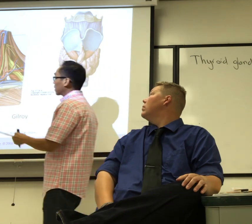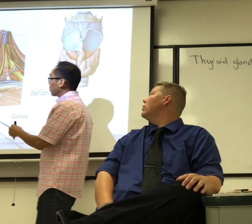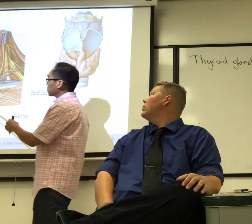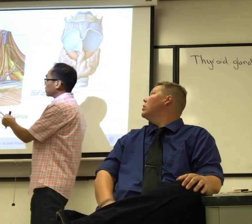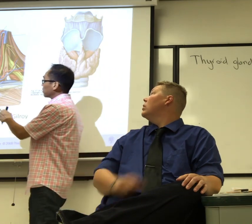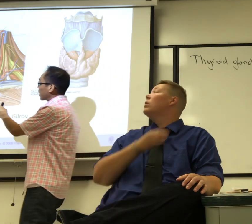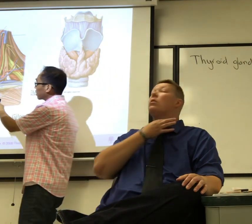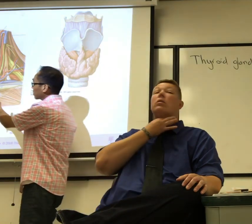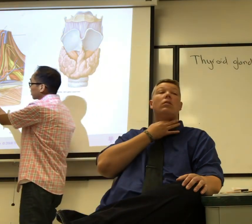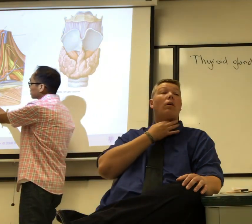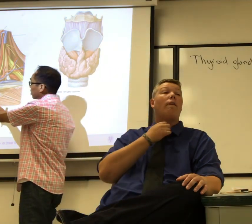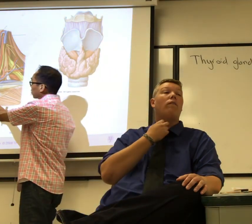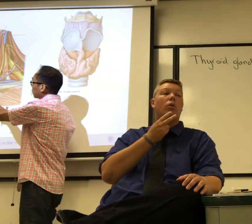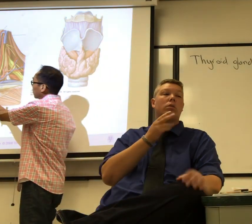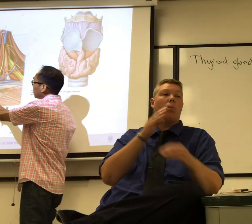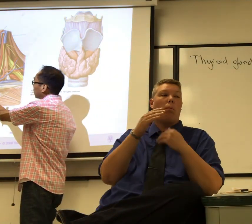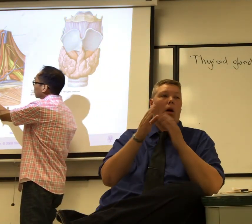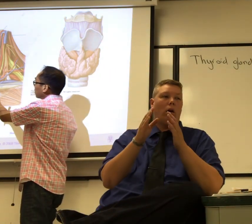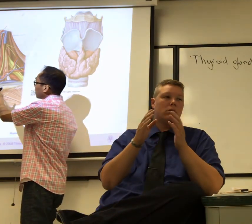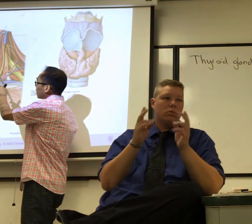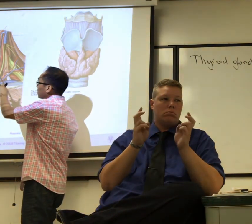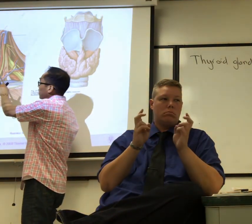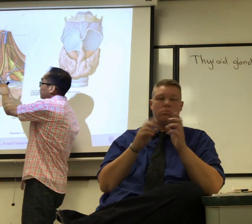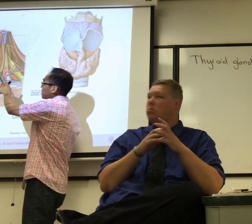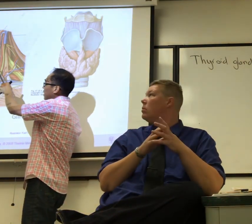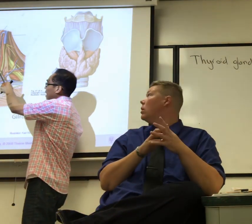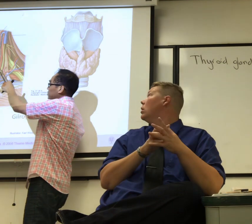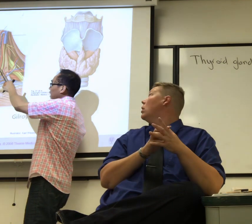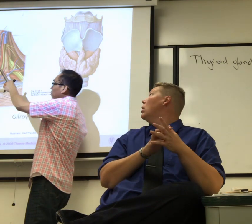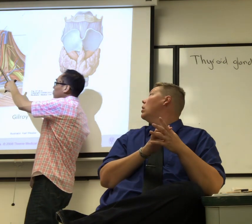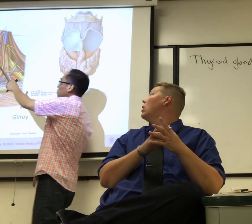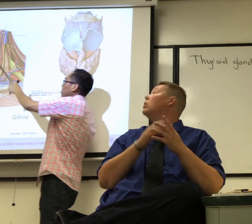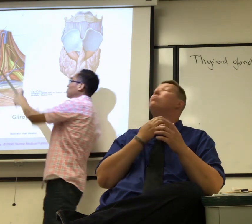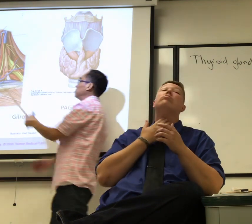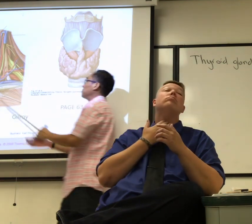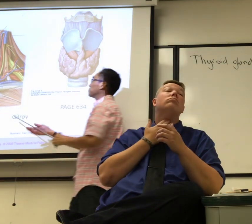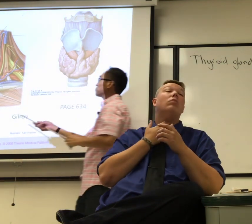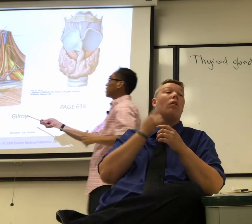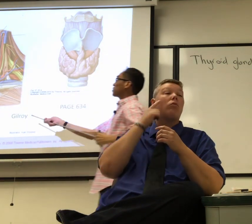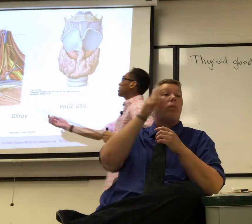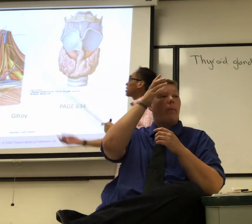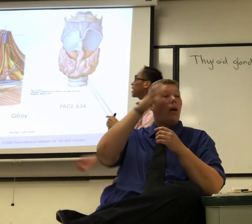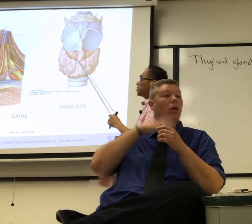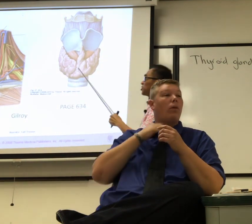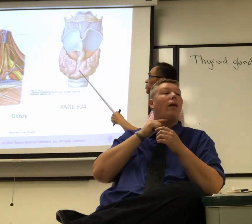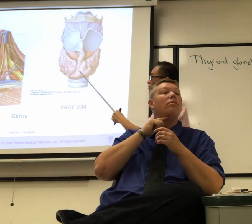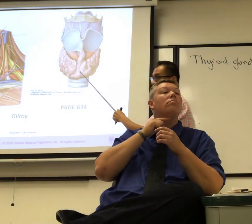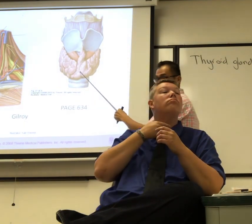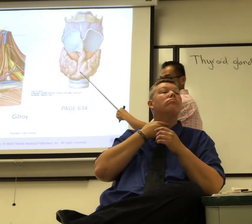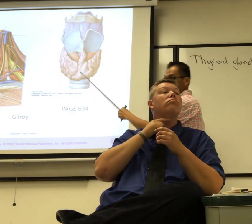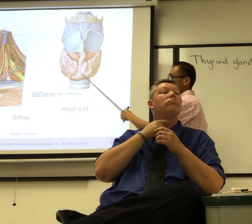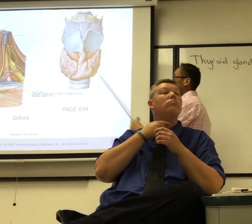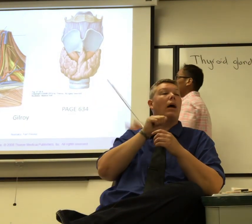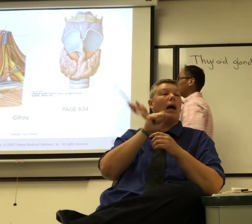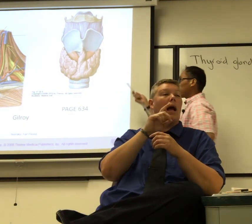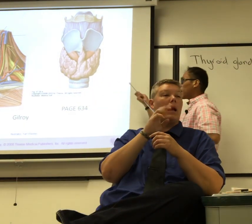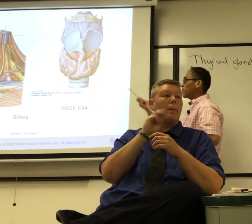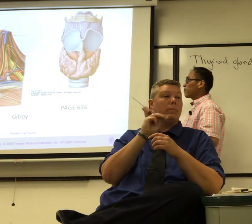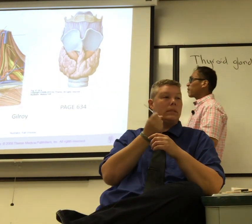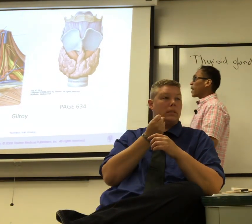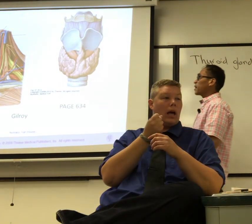cartilage is right here. Right here, it's a voice box. When you take your carotid pulse in your neck, that's the artery right